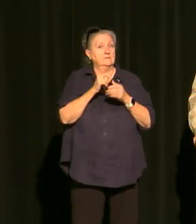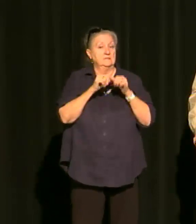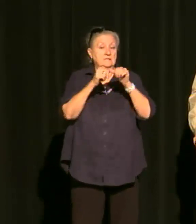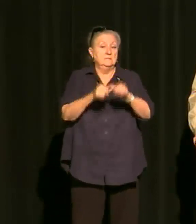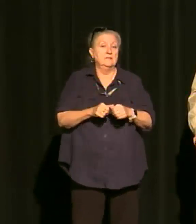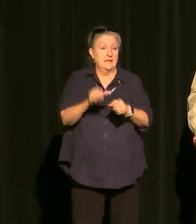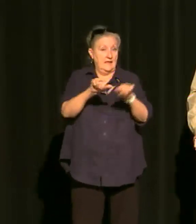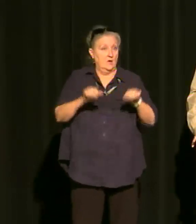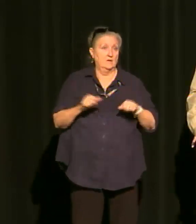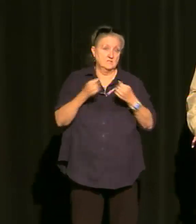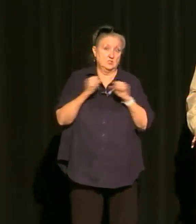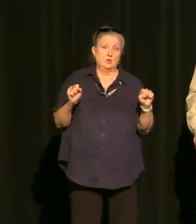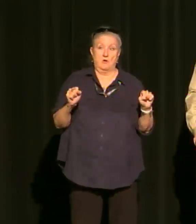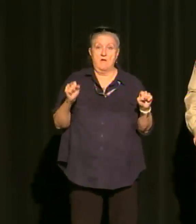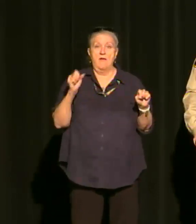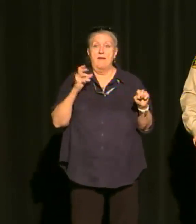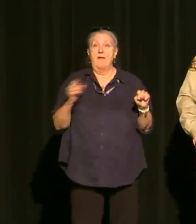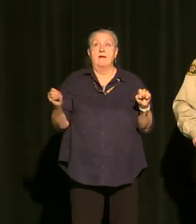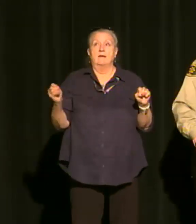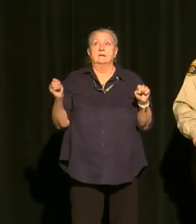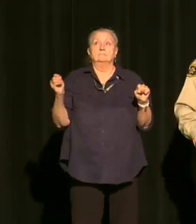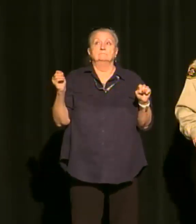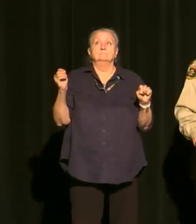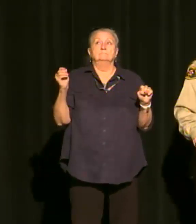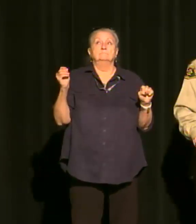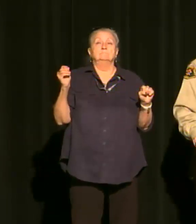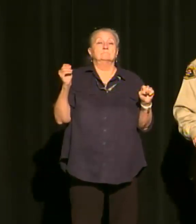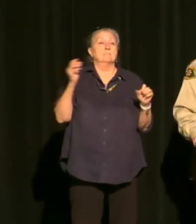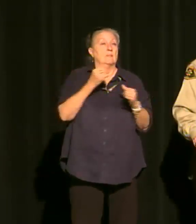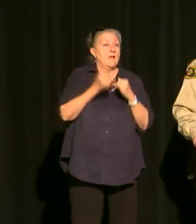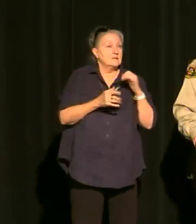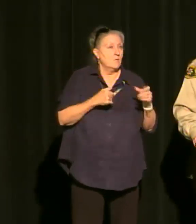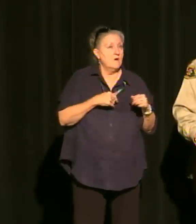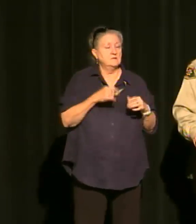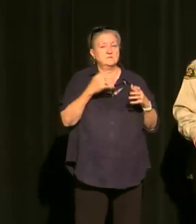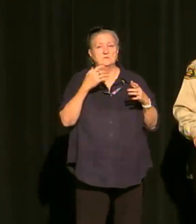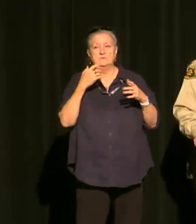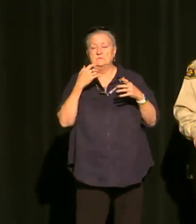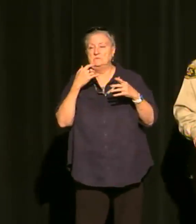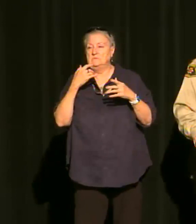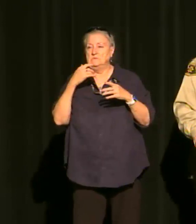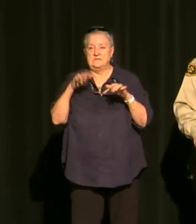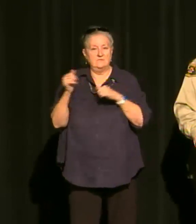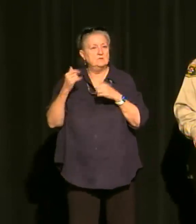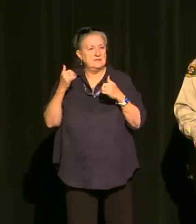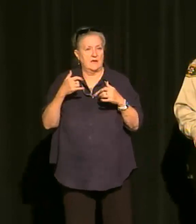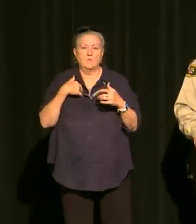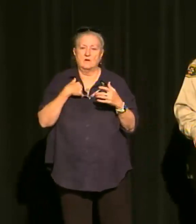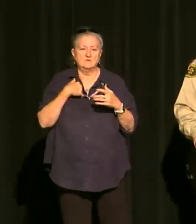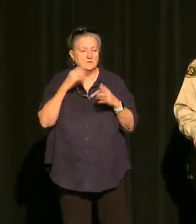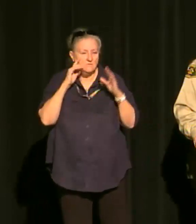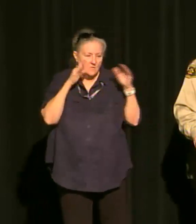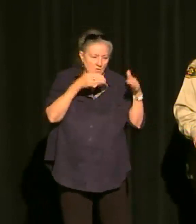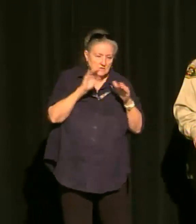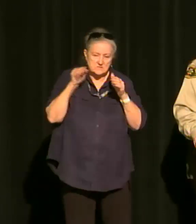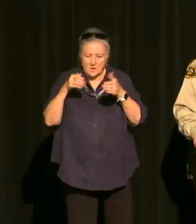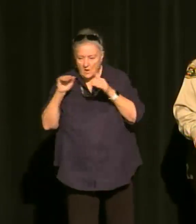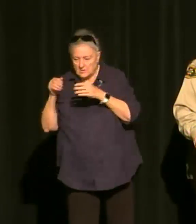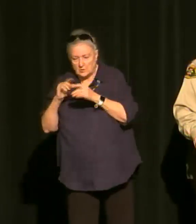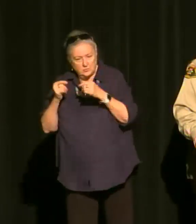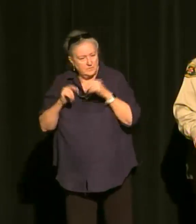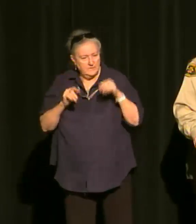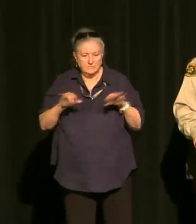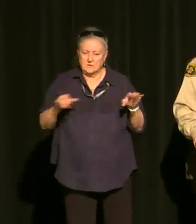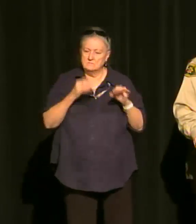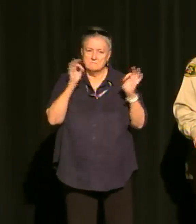secure. And then I want to leave you today. I've kind of tried to single out a group of people each time I've been up here that has done a great